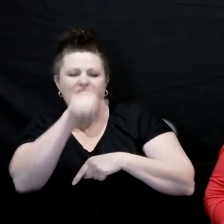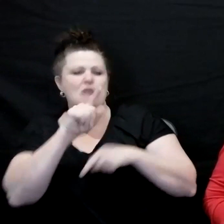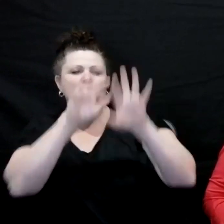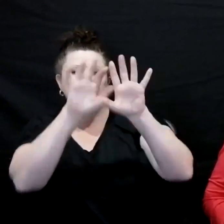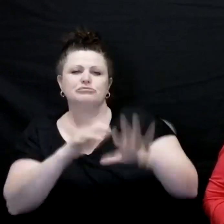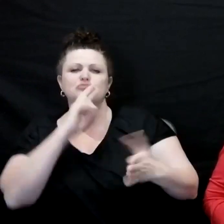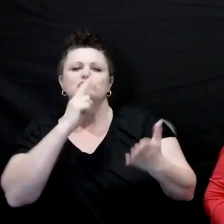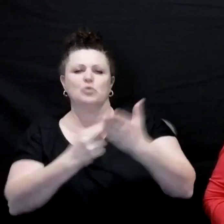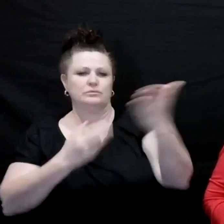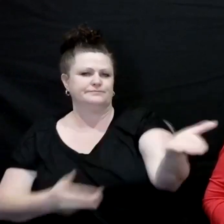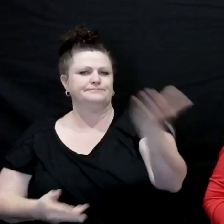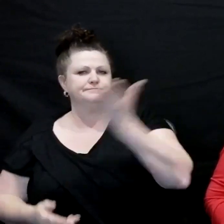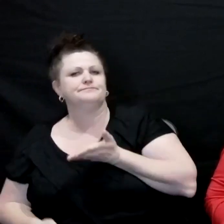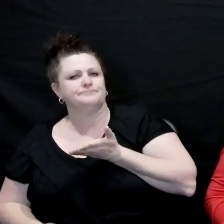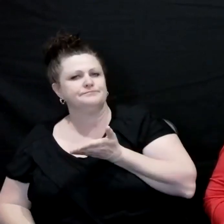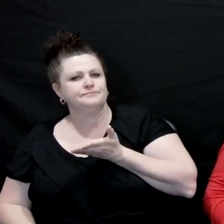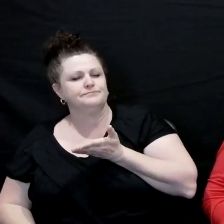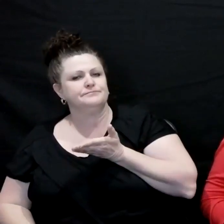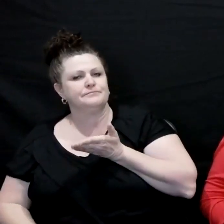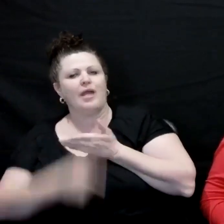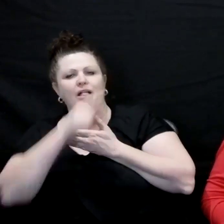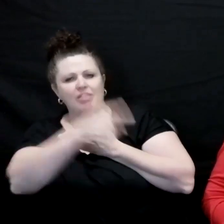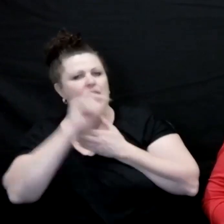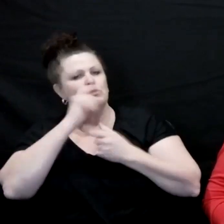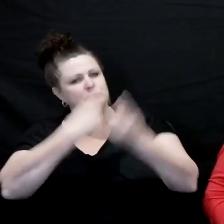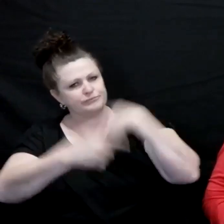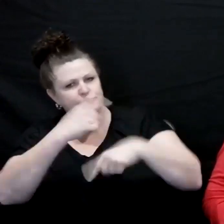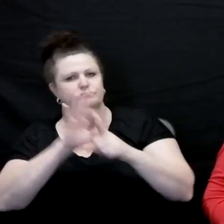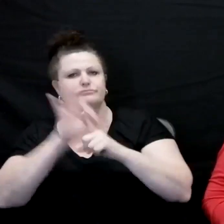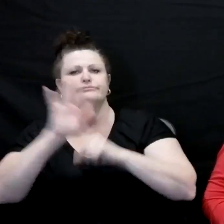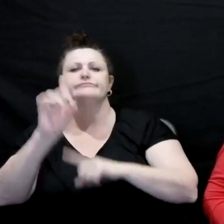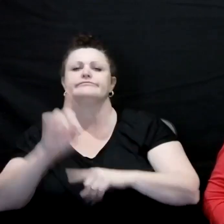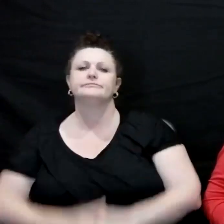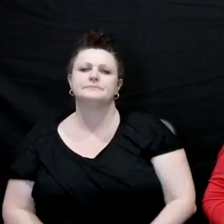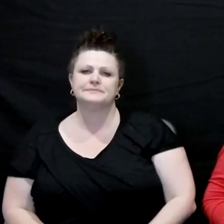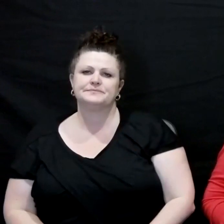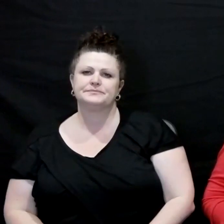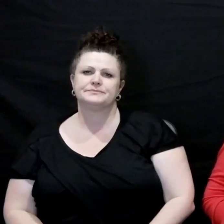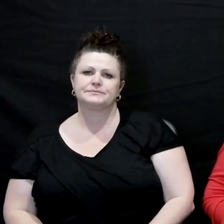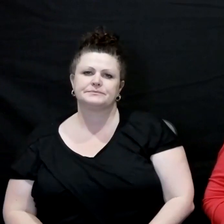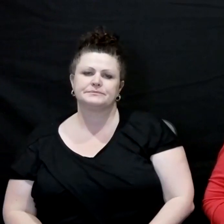and provide information about what progress you are making towards that goal.